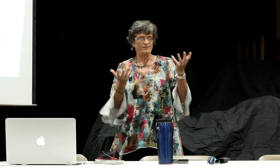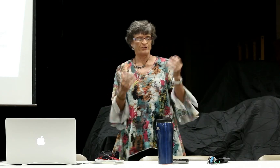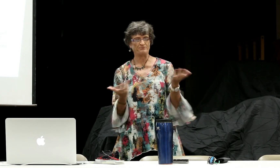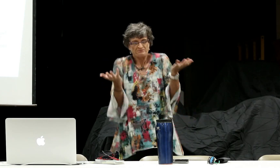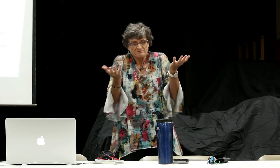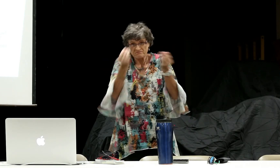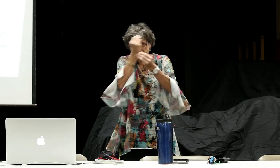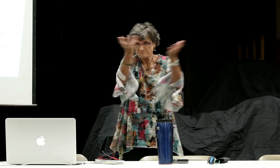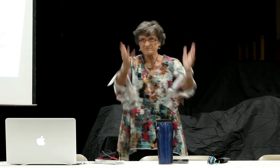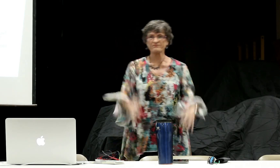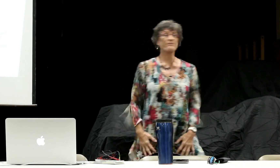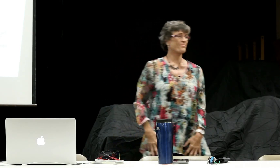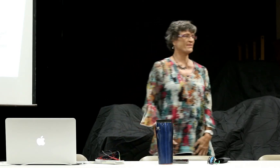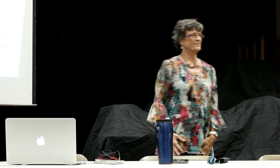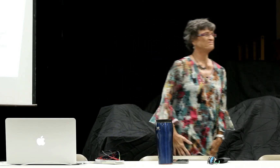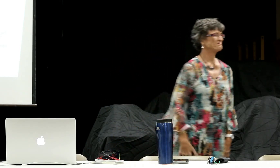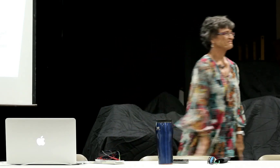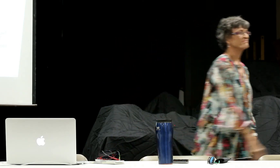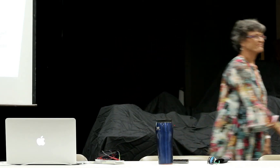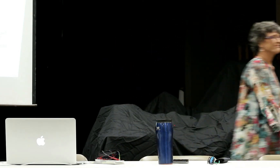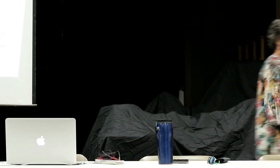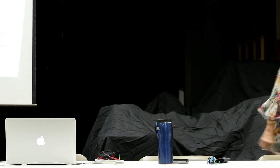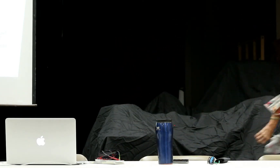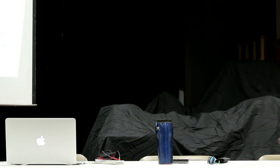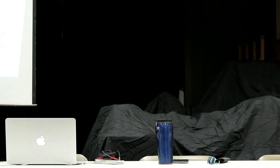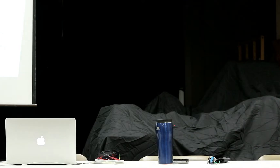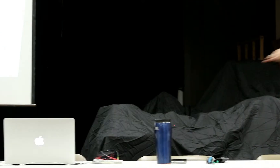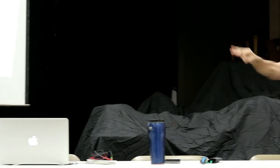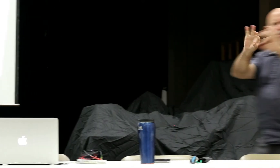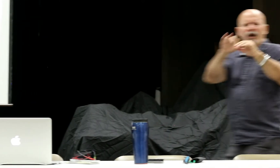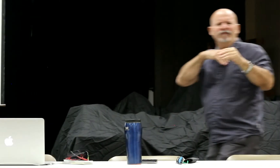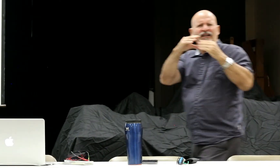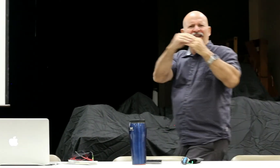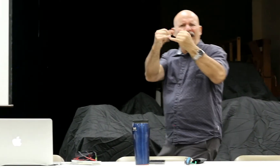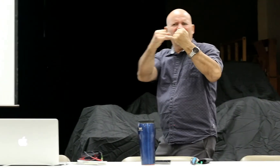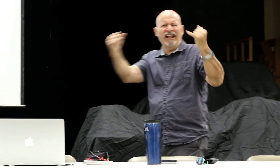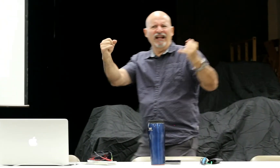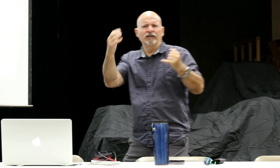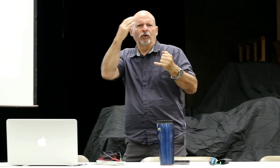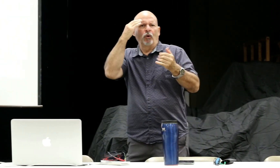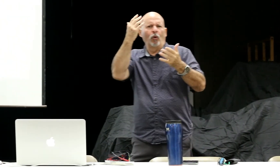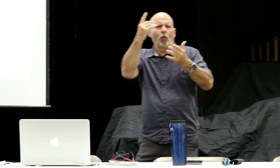that again. So then the next time I had to call HR,